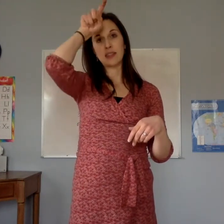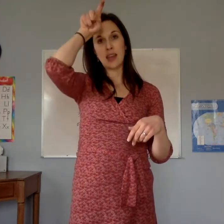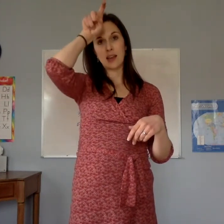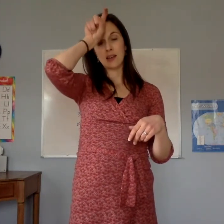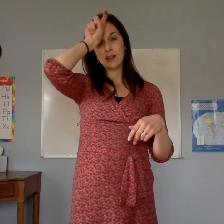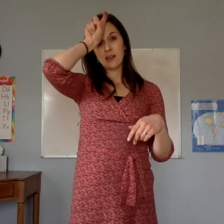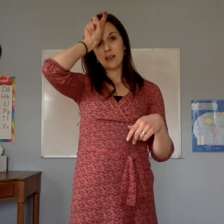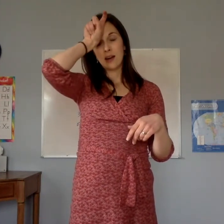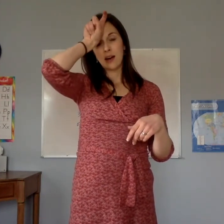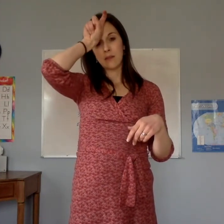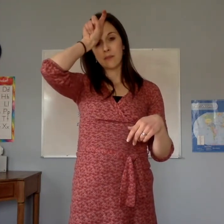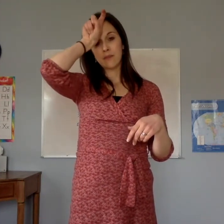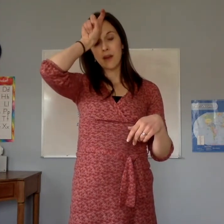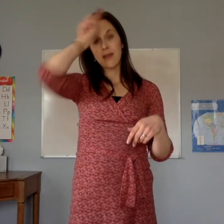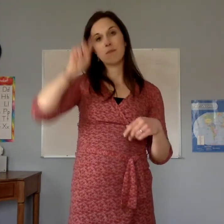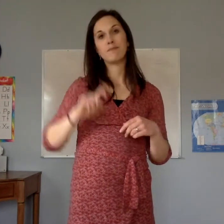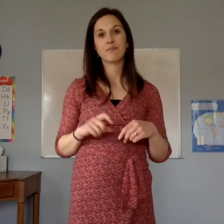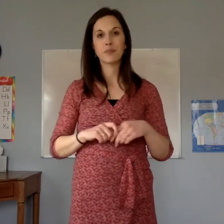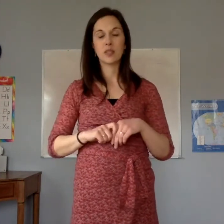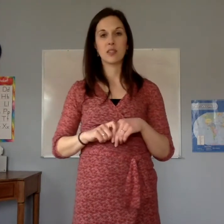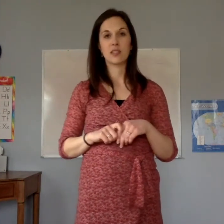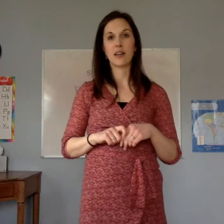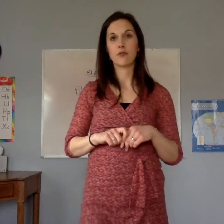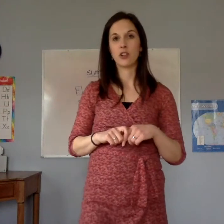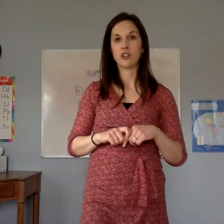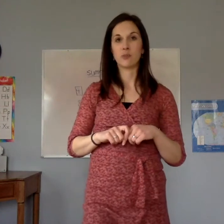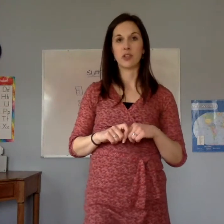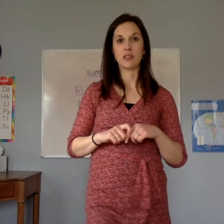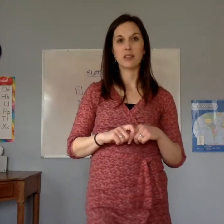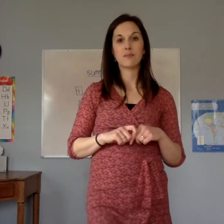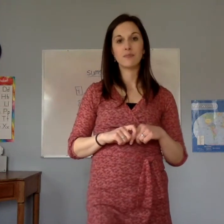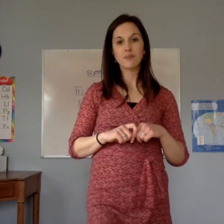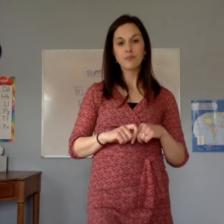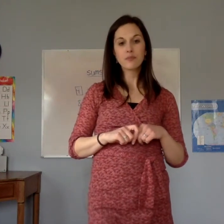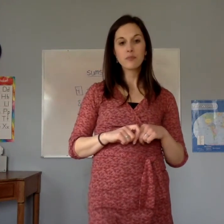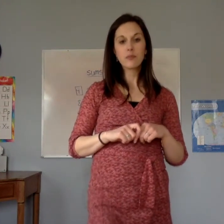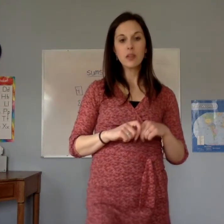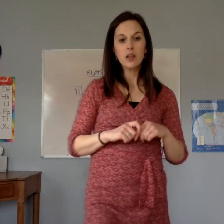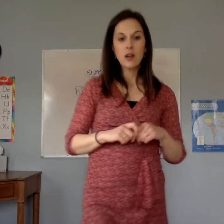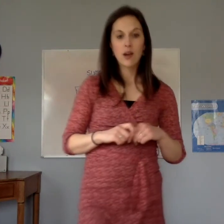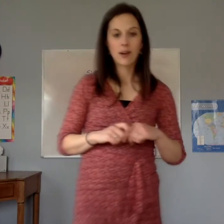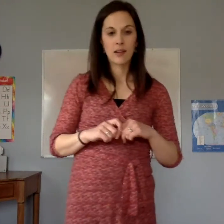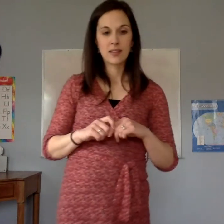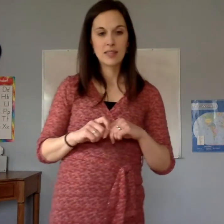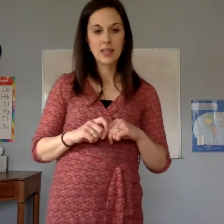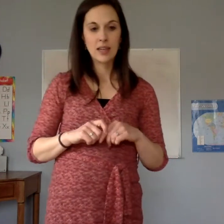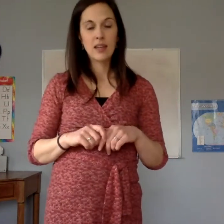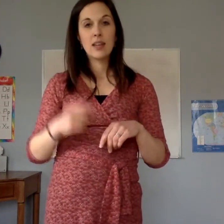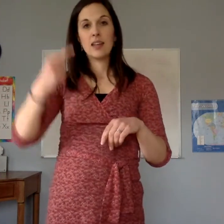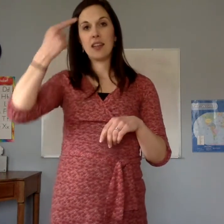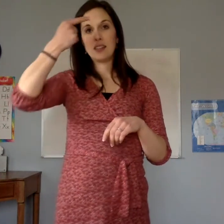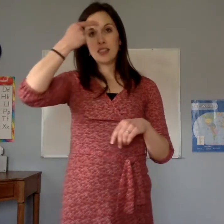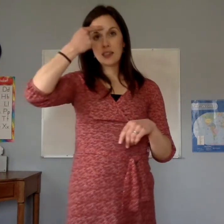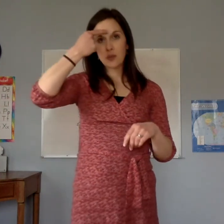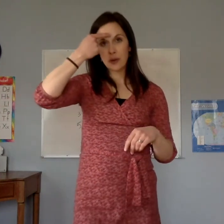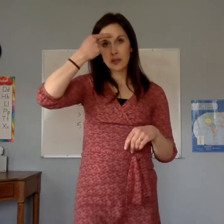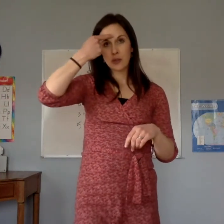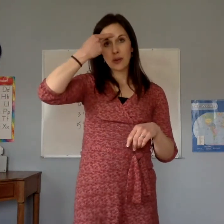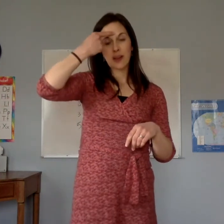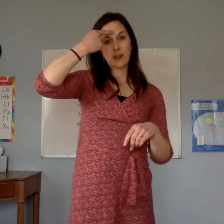snake on them. So that's the sign for Egyptians. Let's see. Indus, we always do like a little